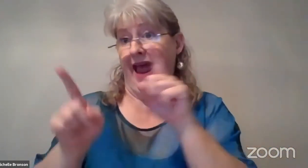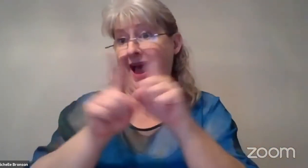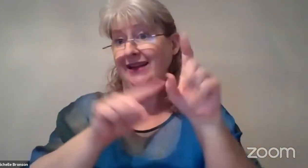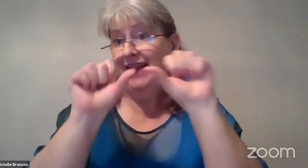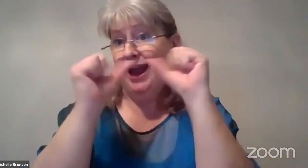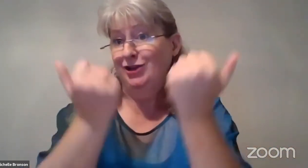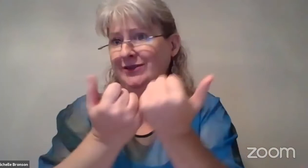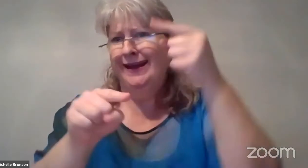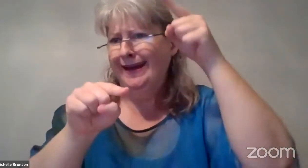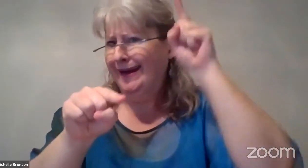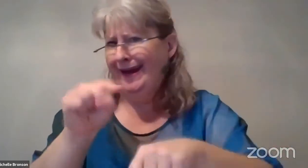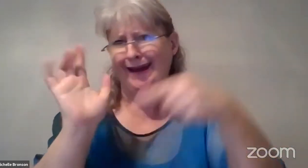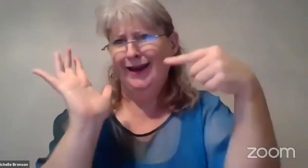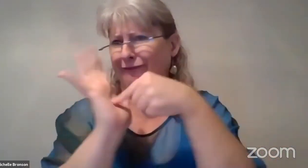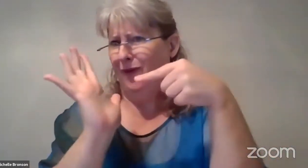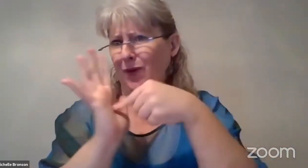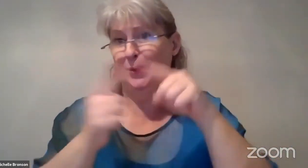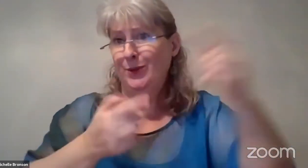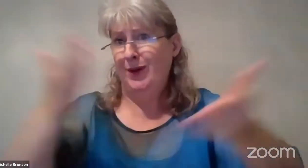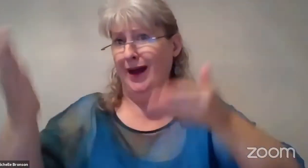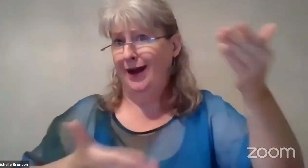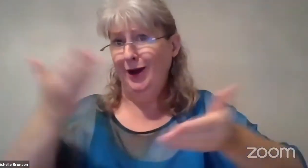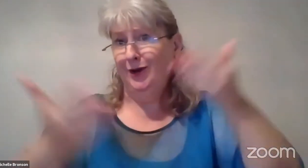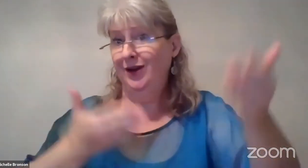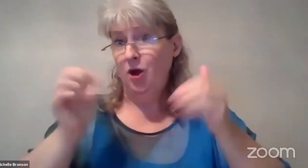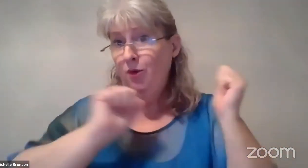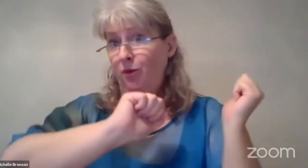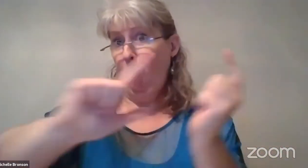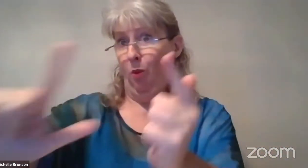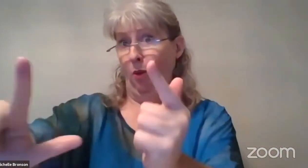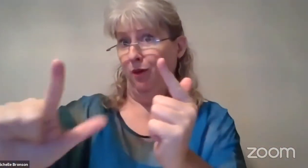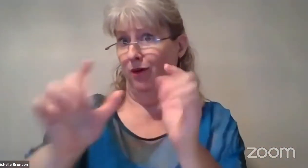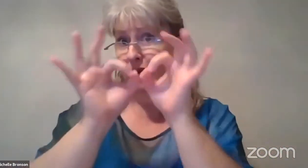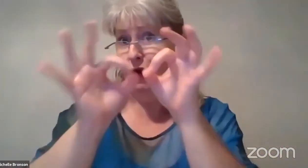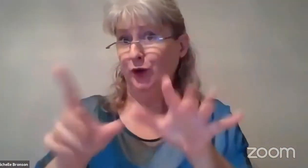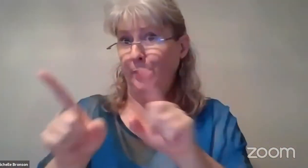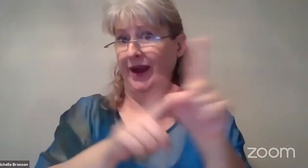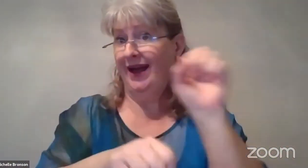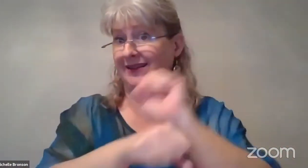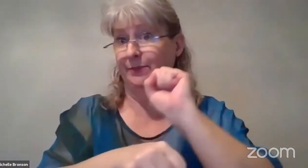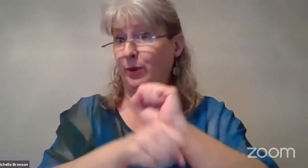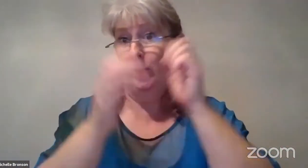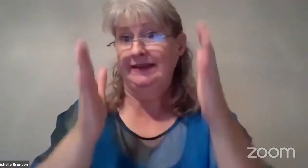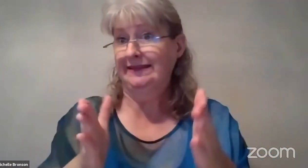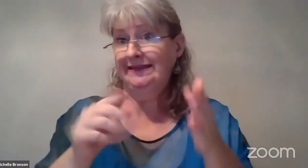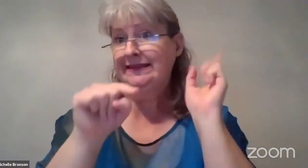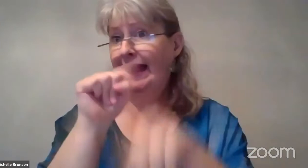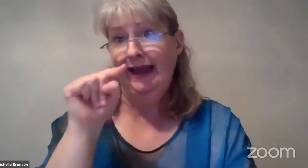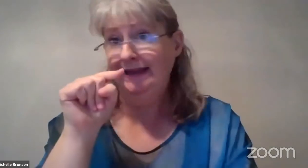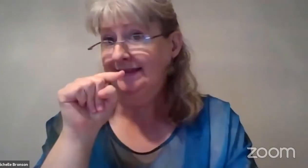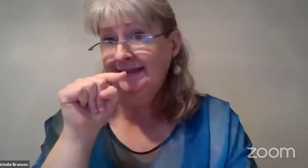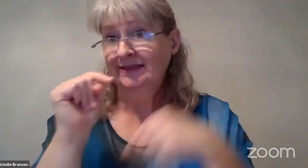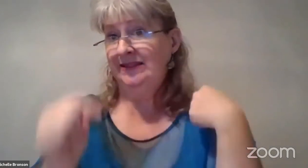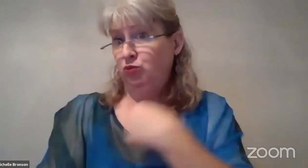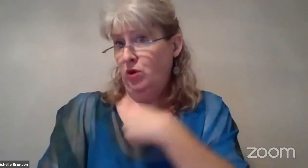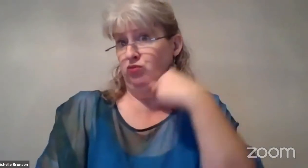will dramatically impact us as an agency. We are not able to hire as employees all